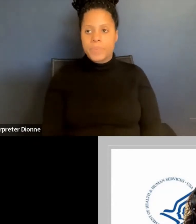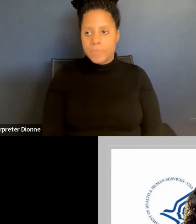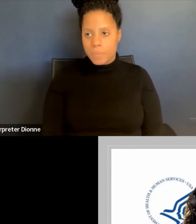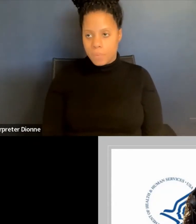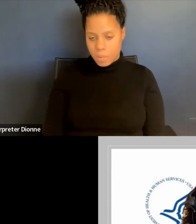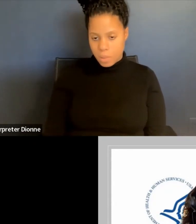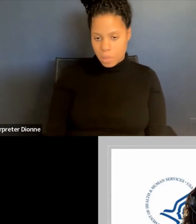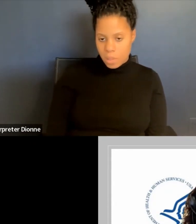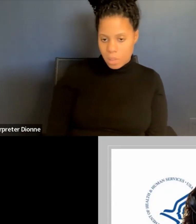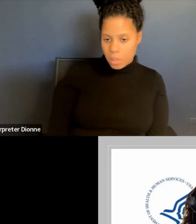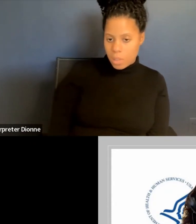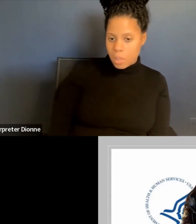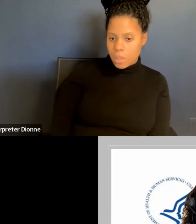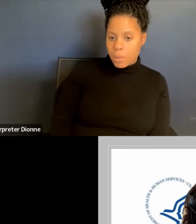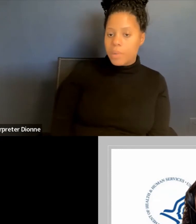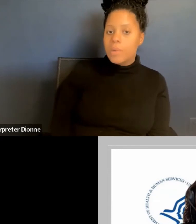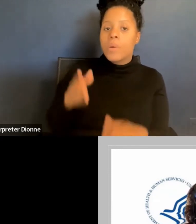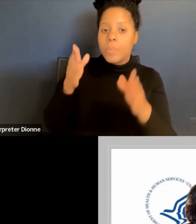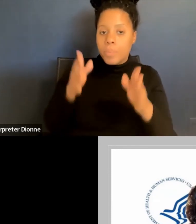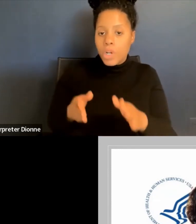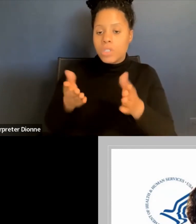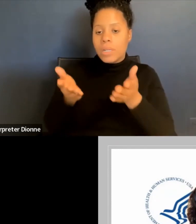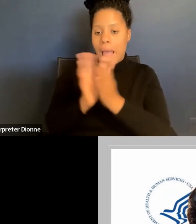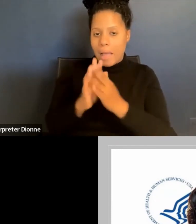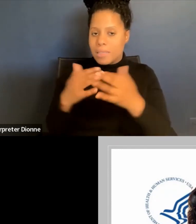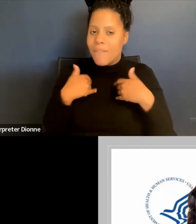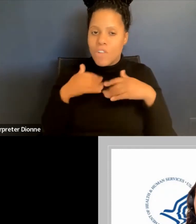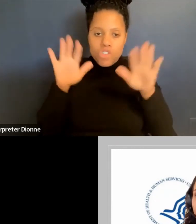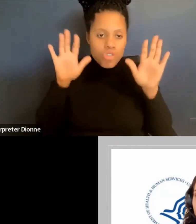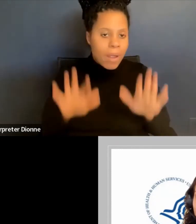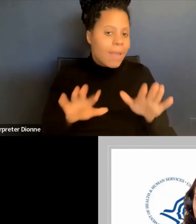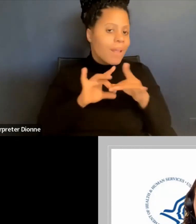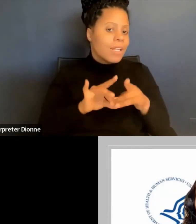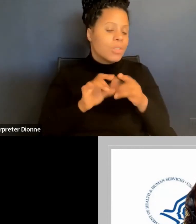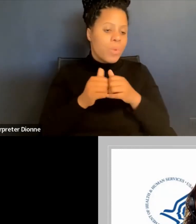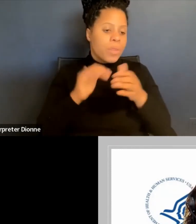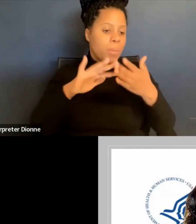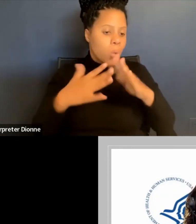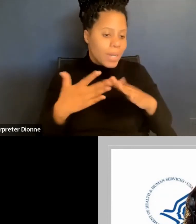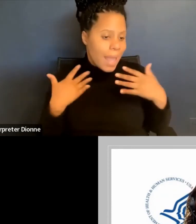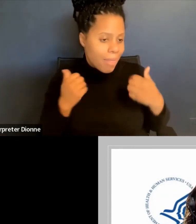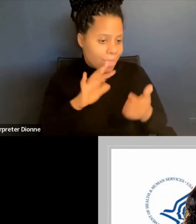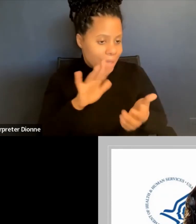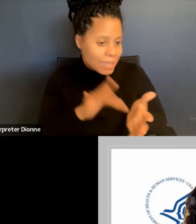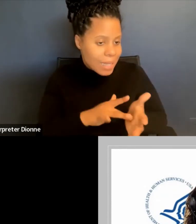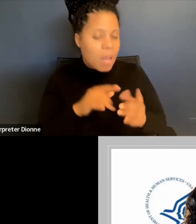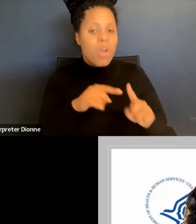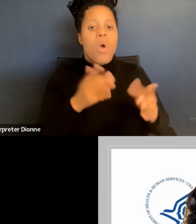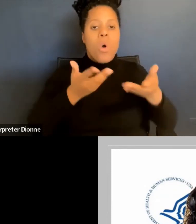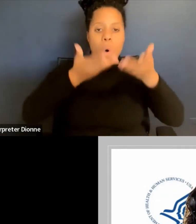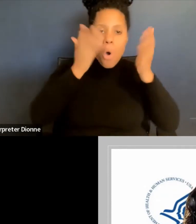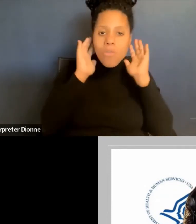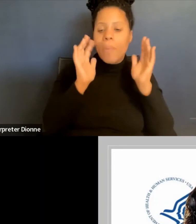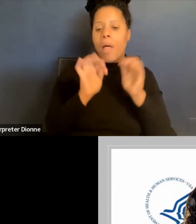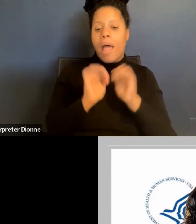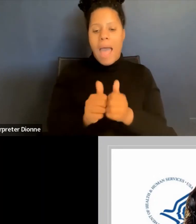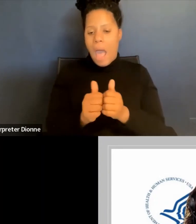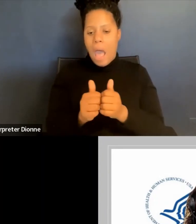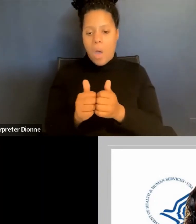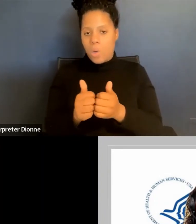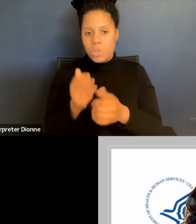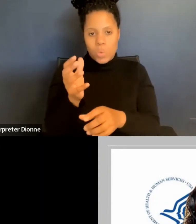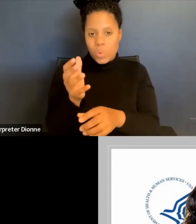So someone asked, they have a great relationship with their community health center, but they're overwhelmed. Is there a way to get the funds directly